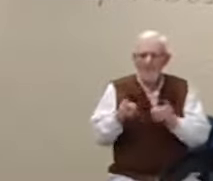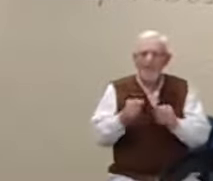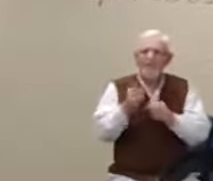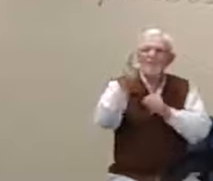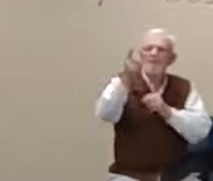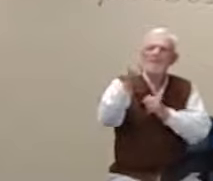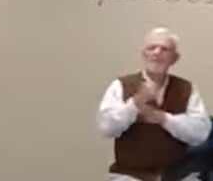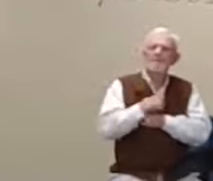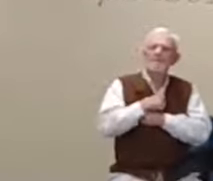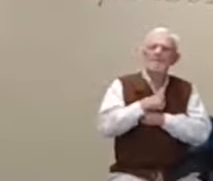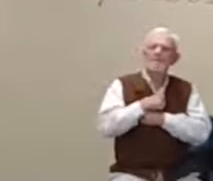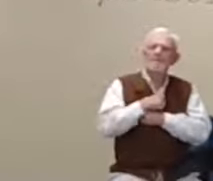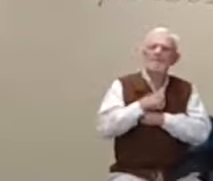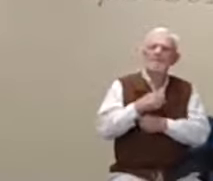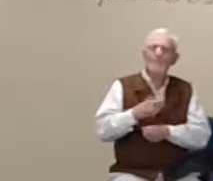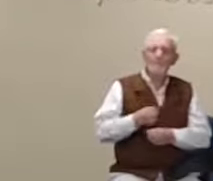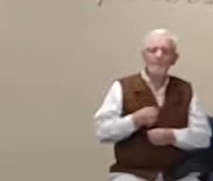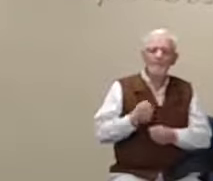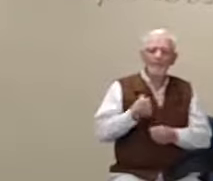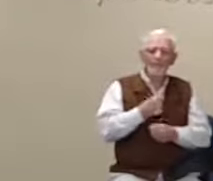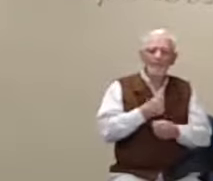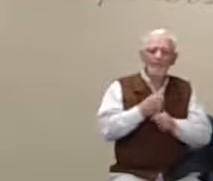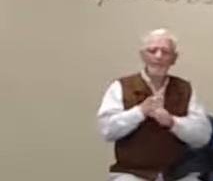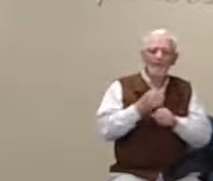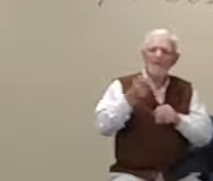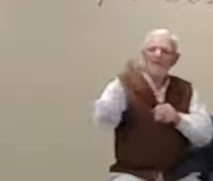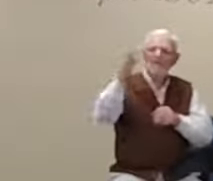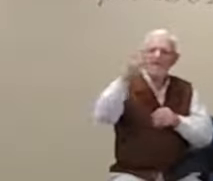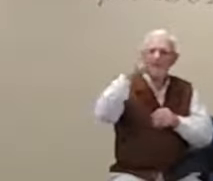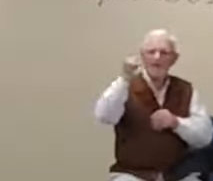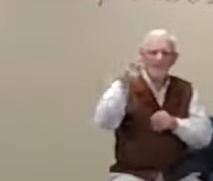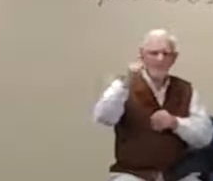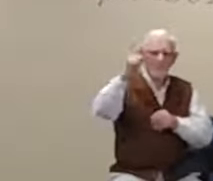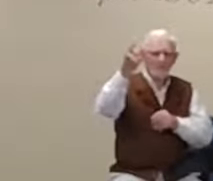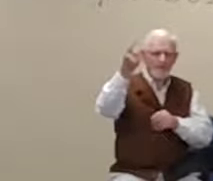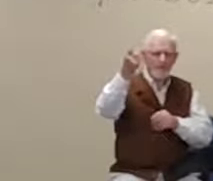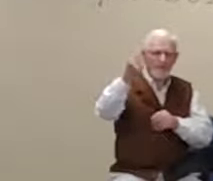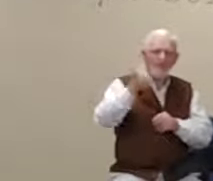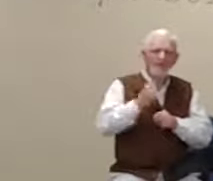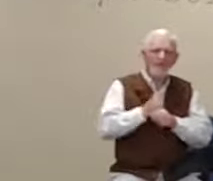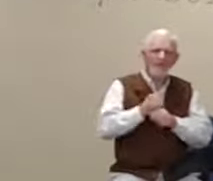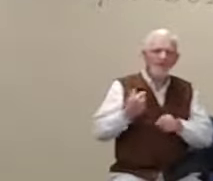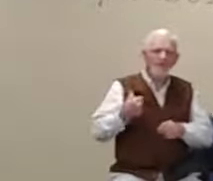me. Amen. We love God because He first loved us.